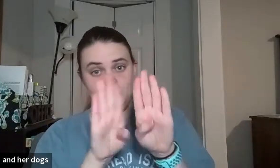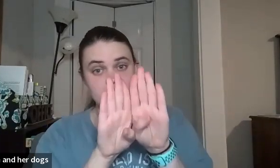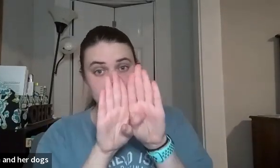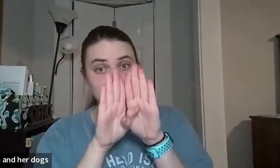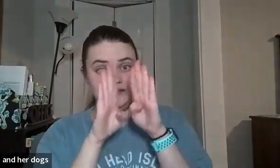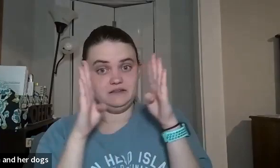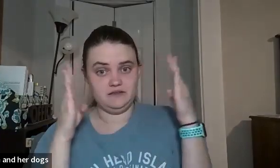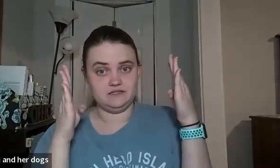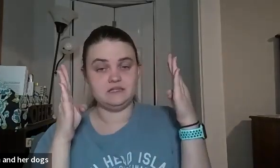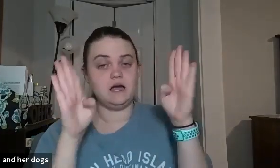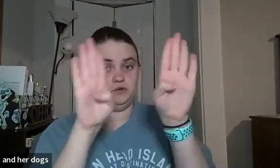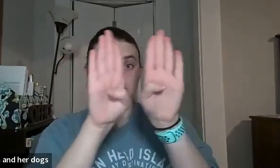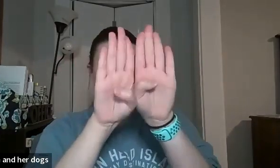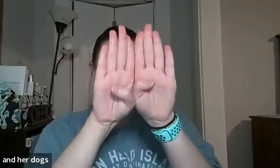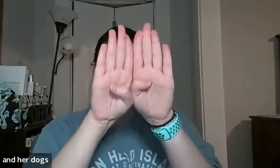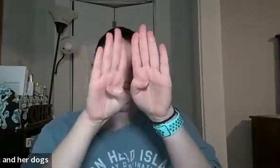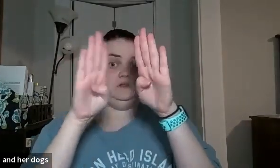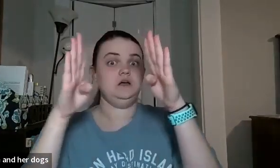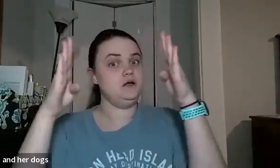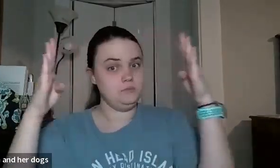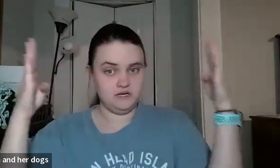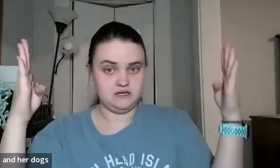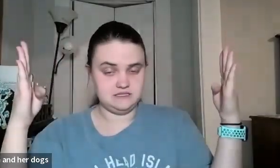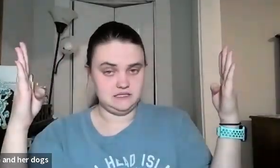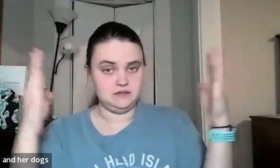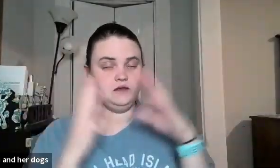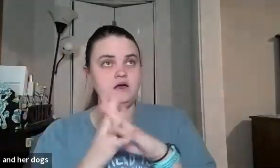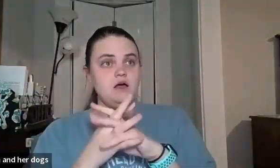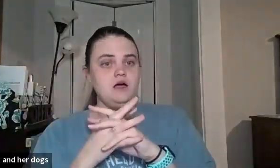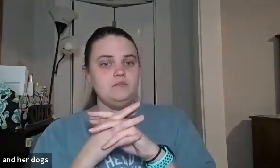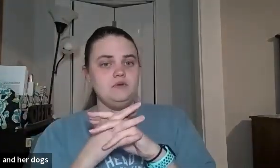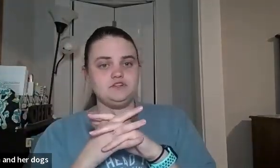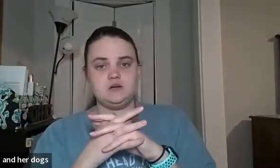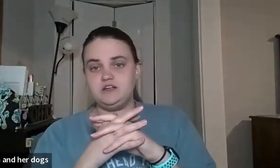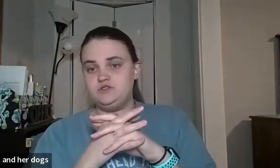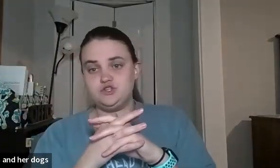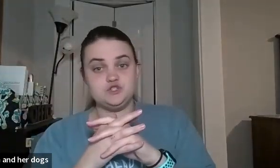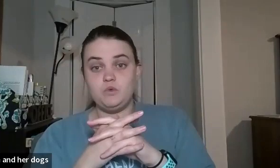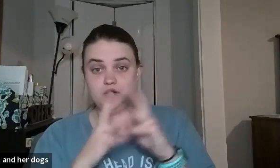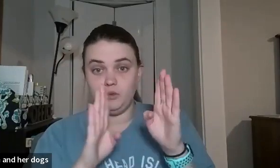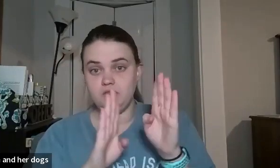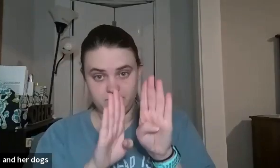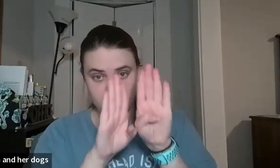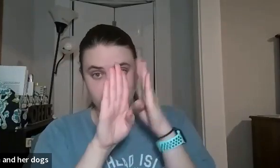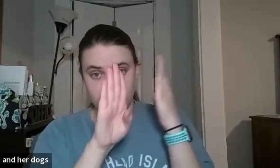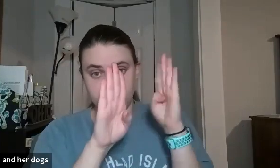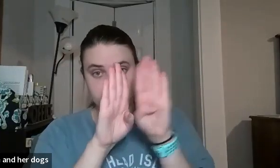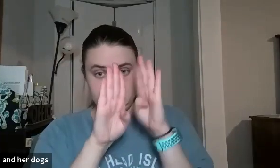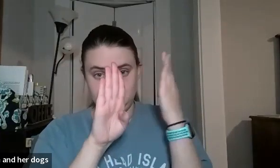open up like this, then I would use, I open and I see. If you're talking about there's just one door, like a front door, it's just